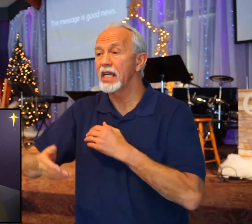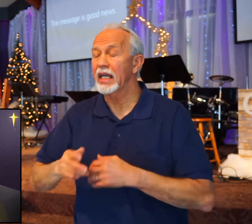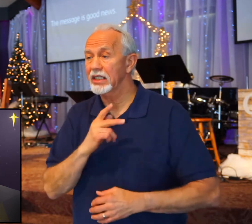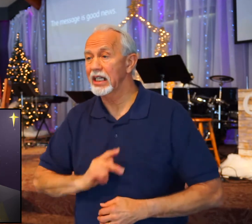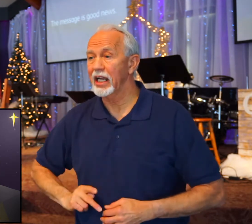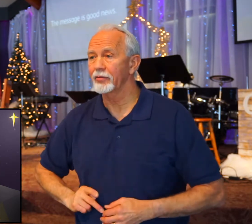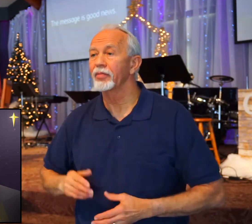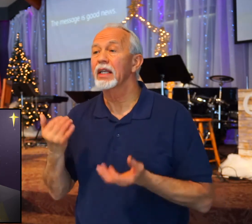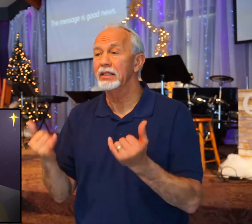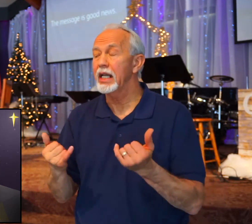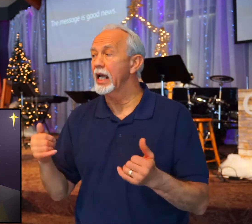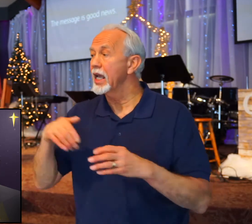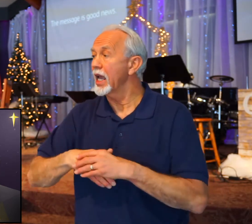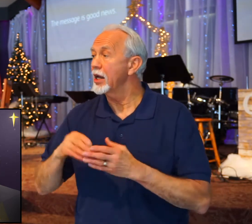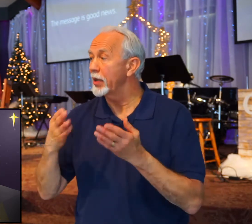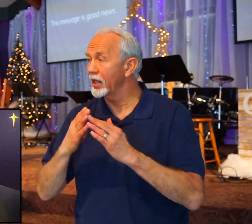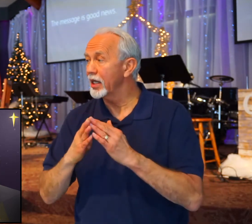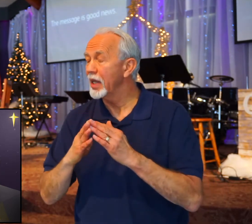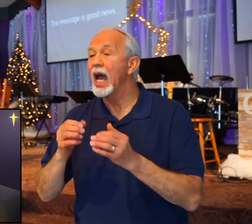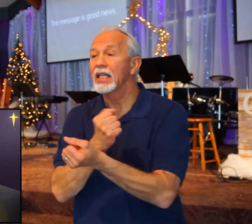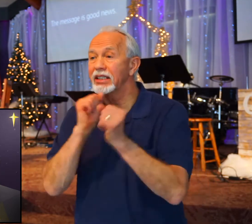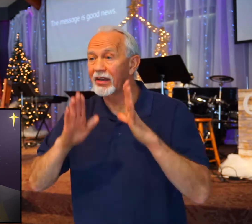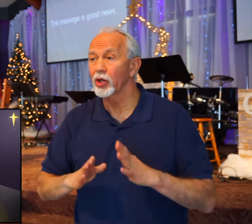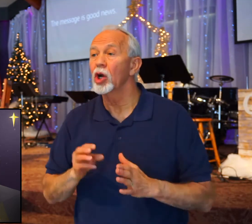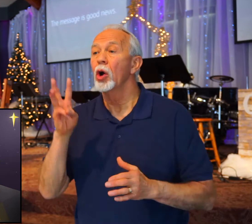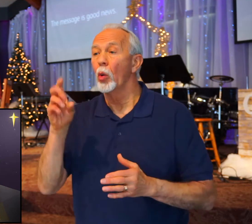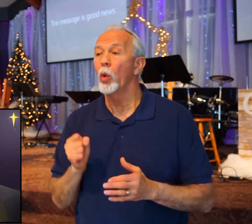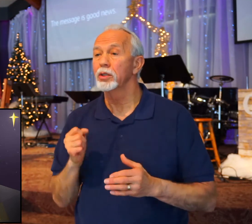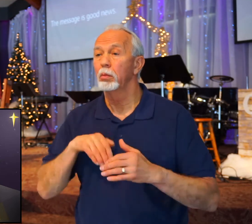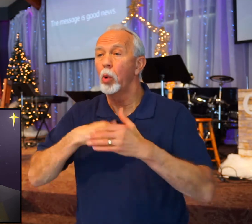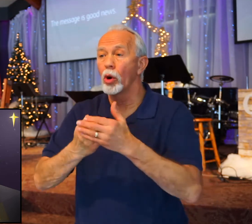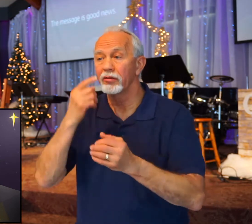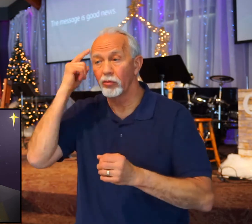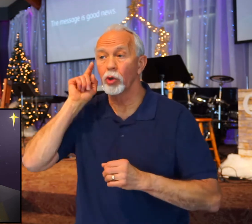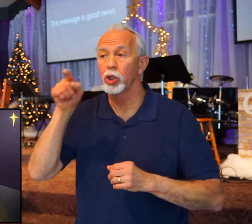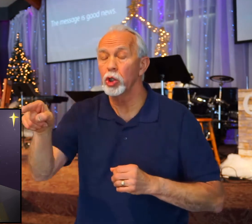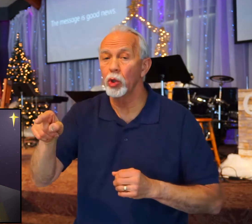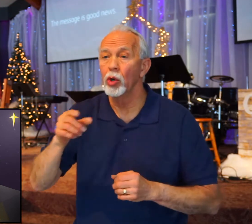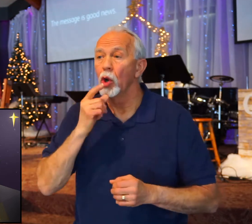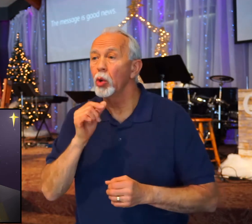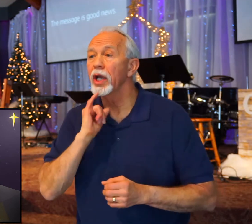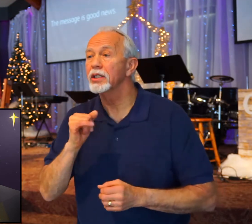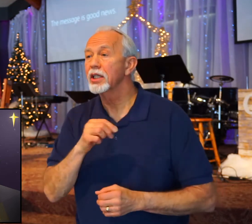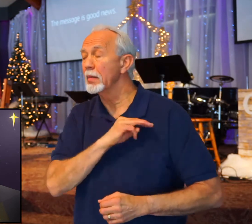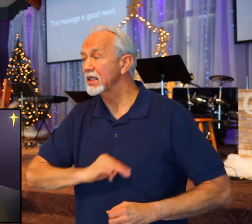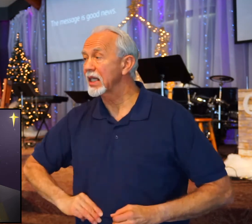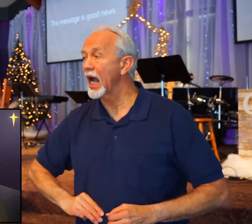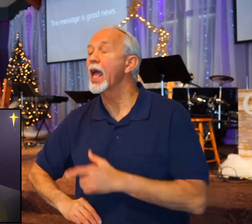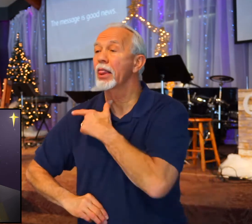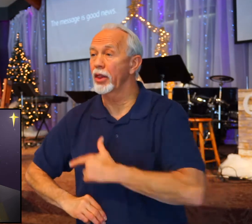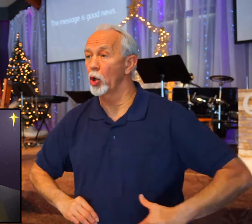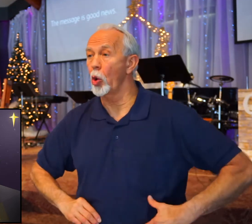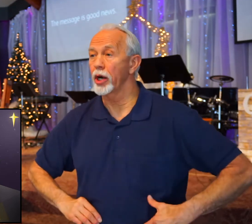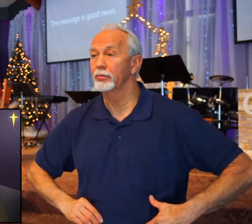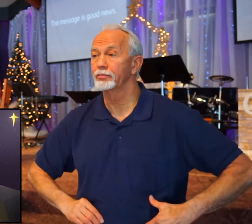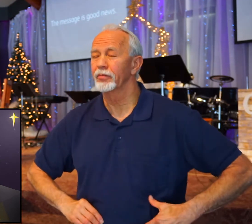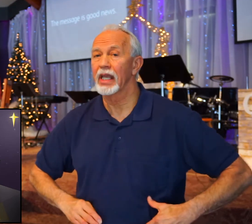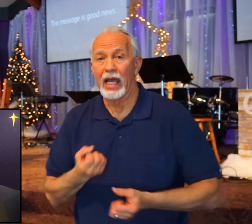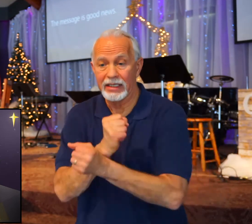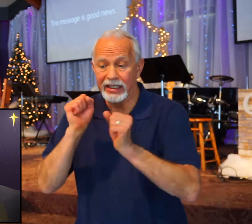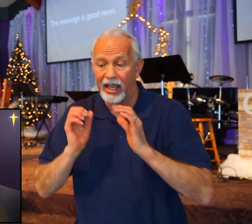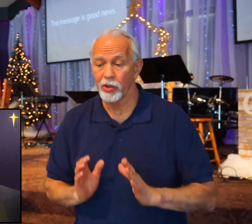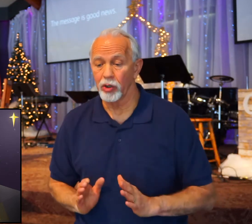in Bethlehem, a Savior was born for you, who is Messiah the Lord. A